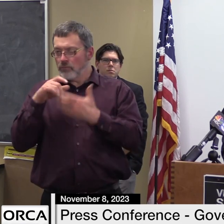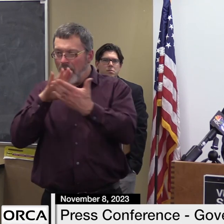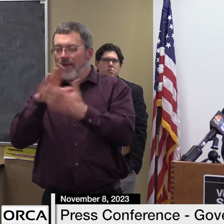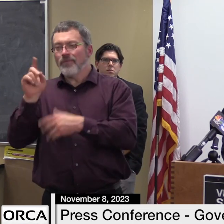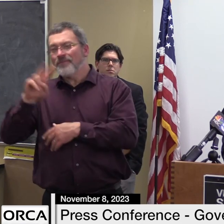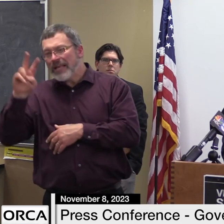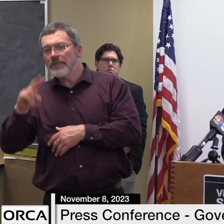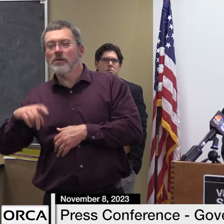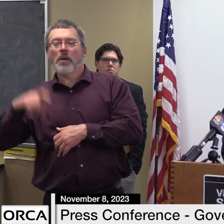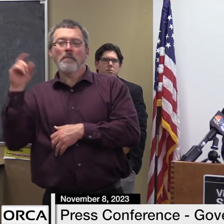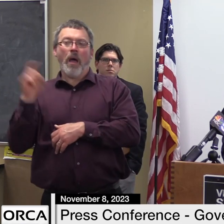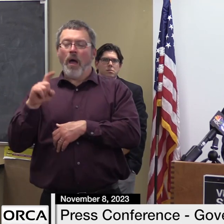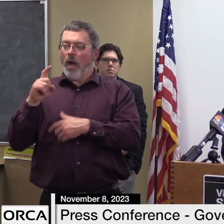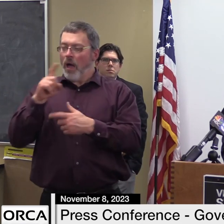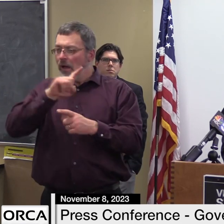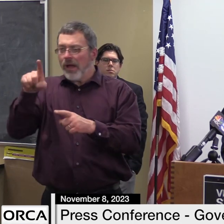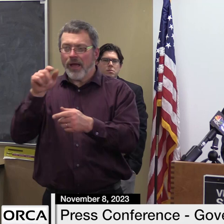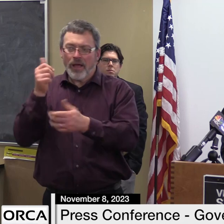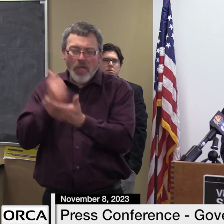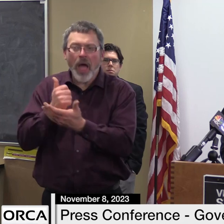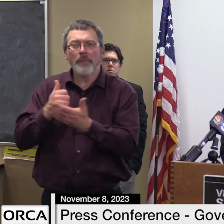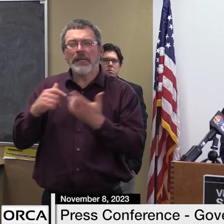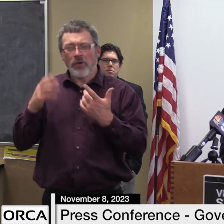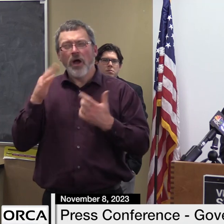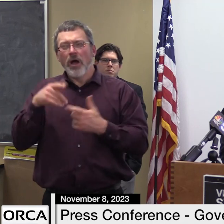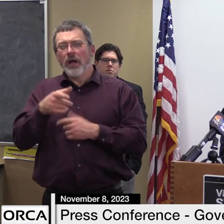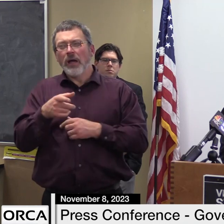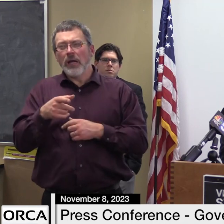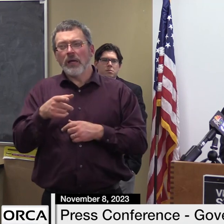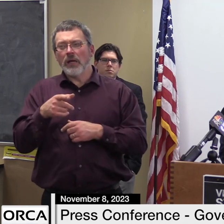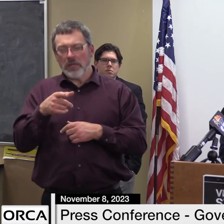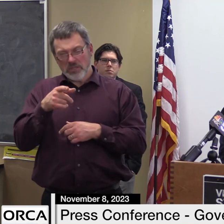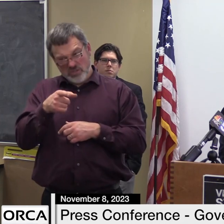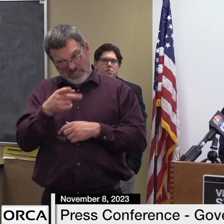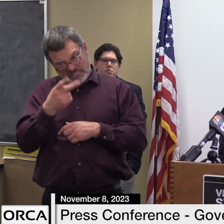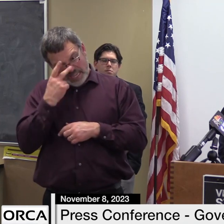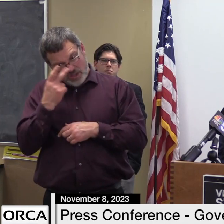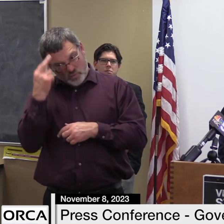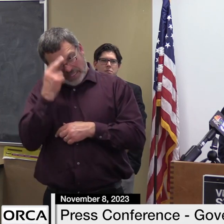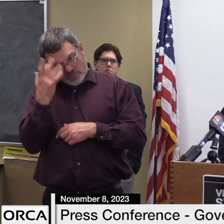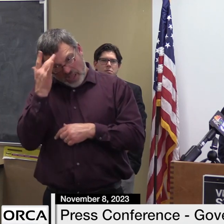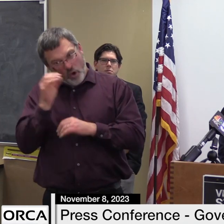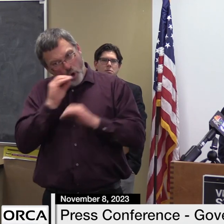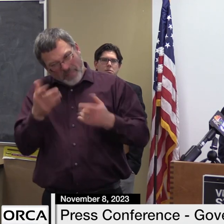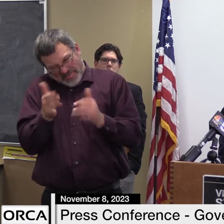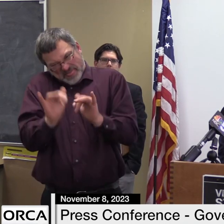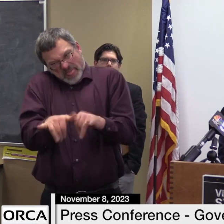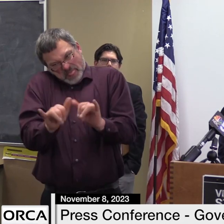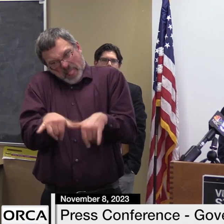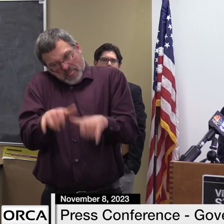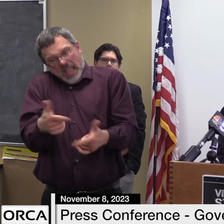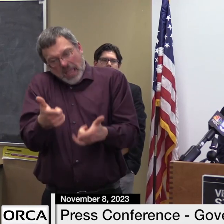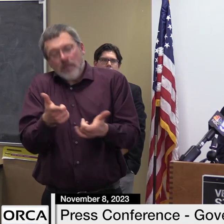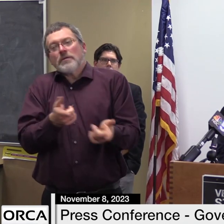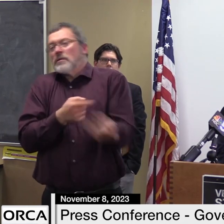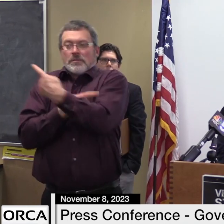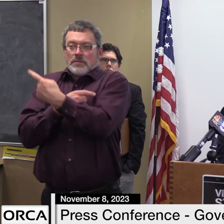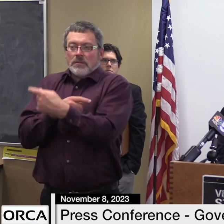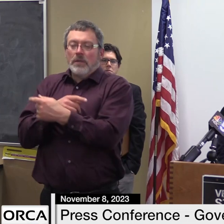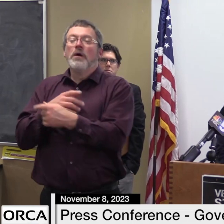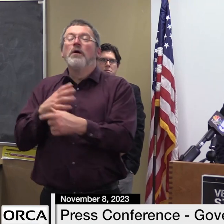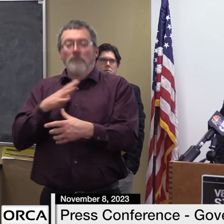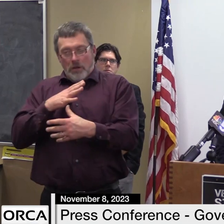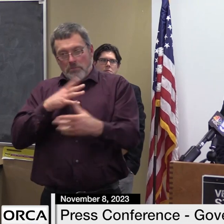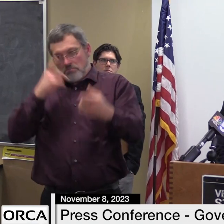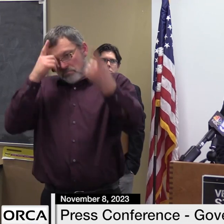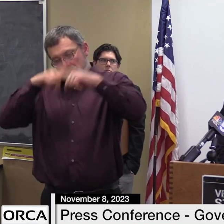skills, whatever it is, identified as the reason they're there. A quid pro quo of some kind. It really